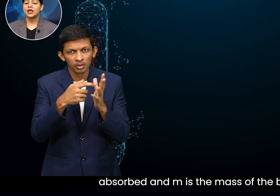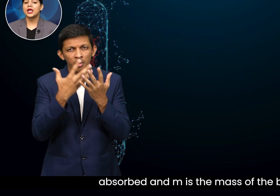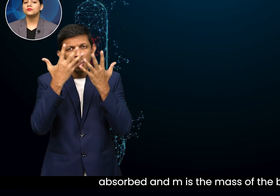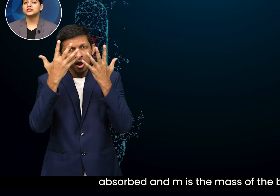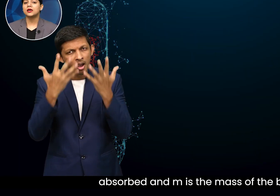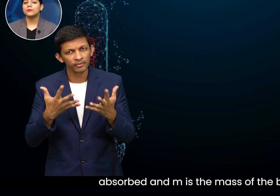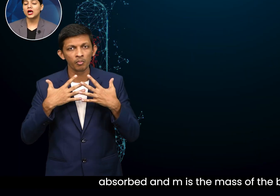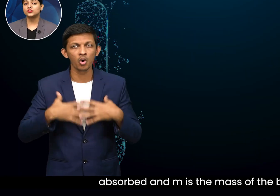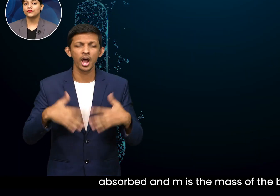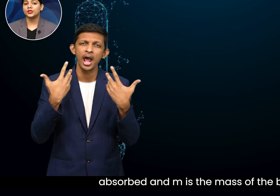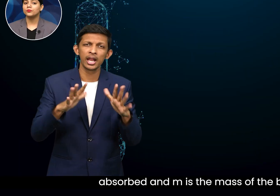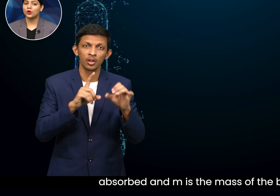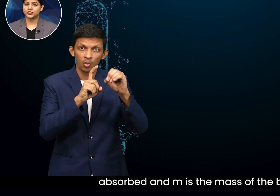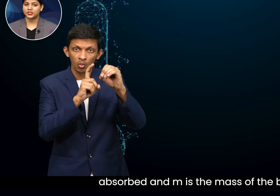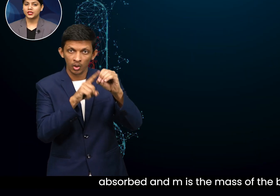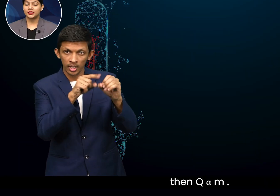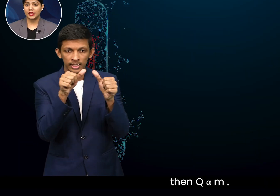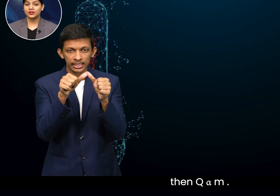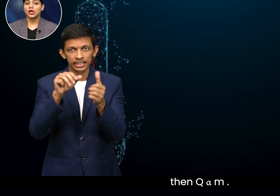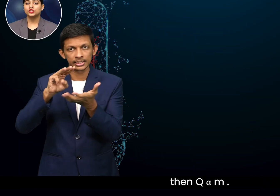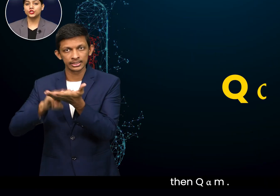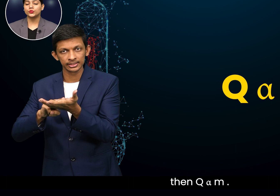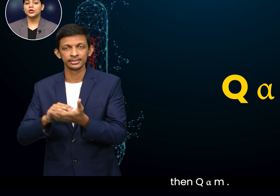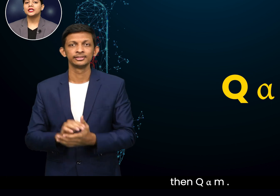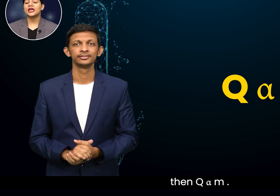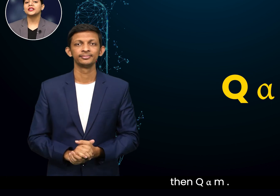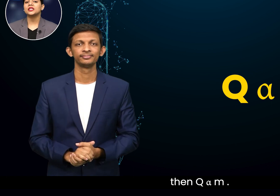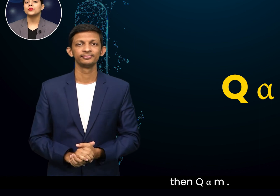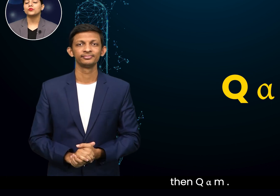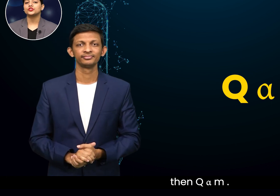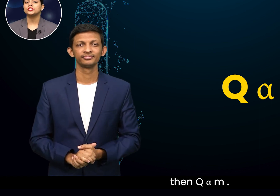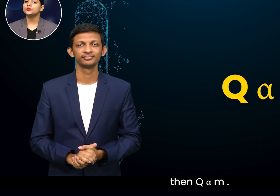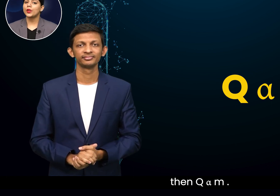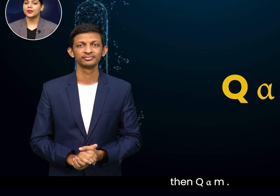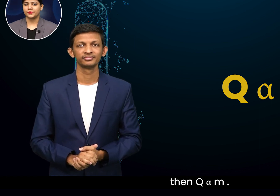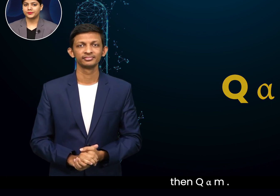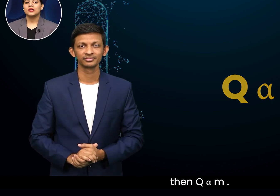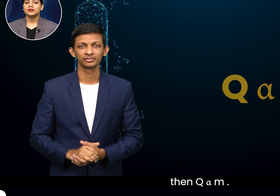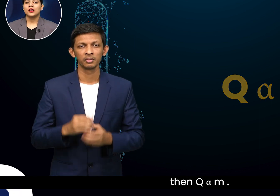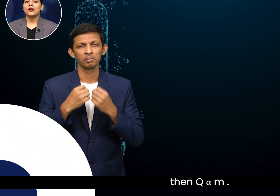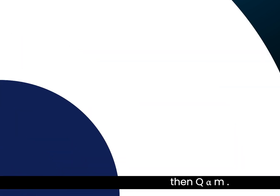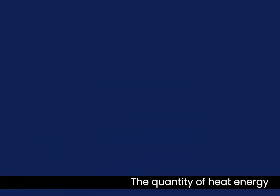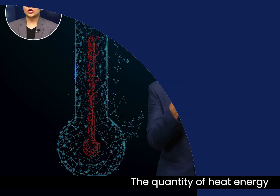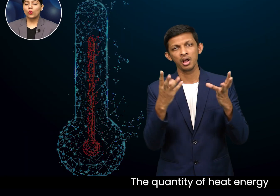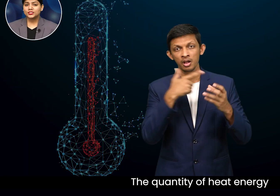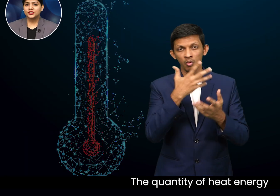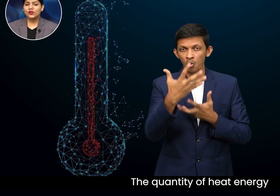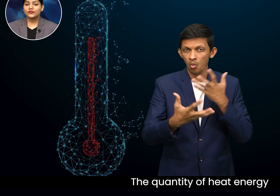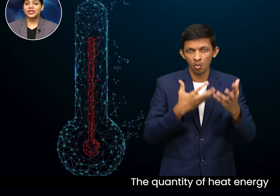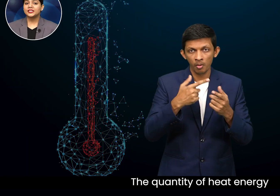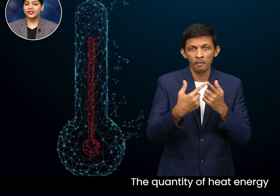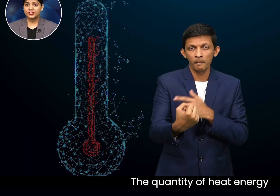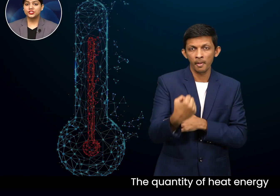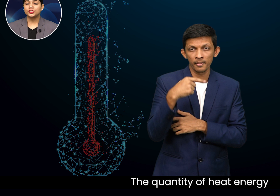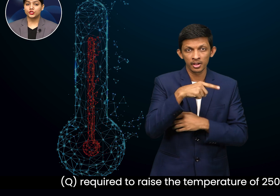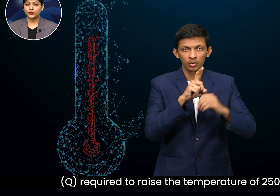and M is the mass of the body, then Q directly proportional to M. The quantity of